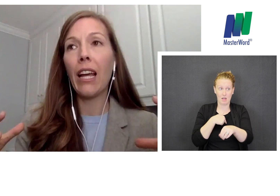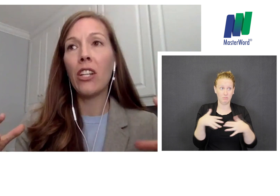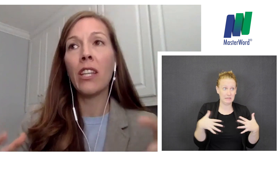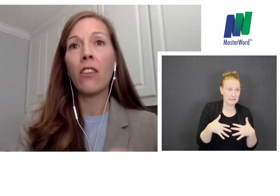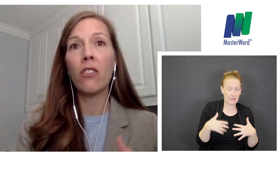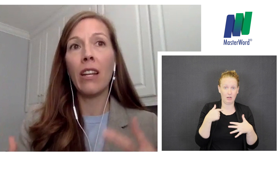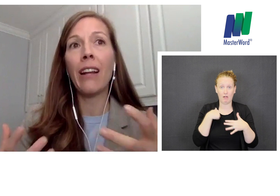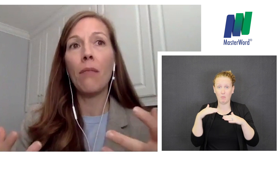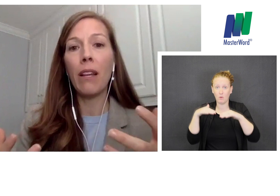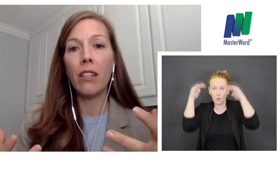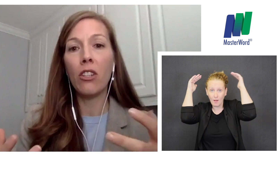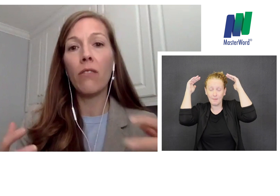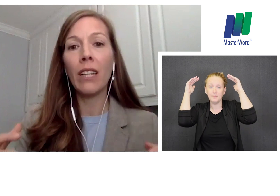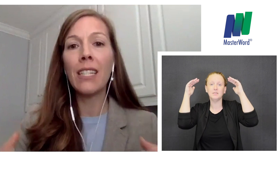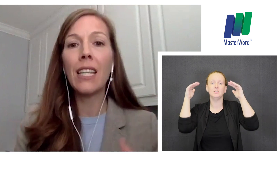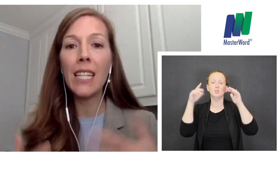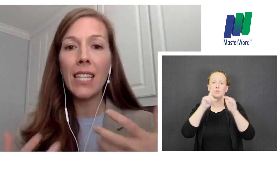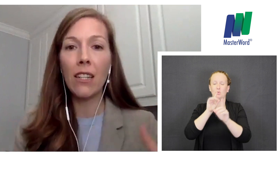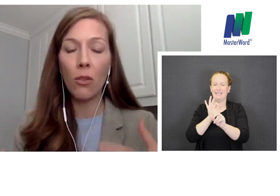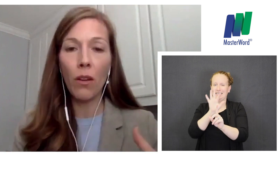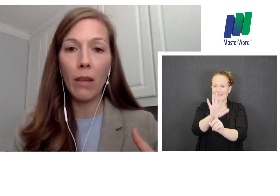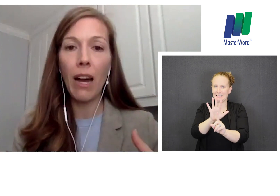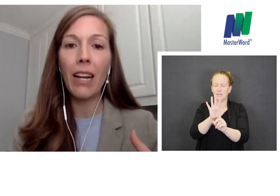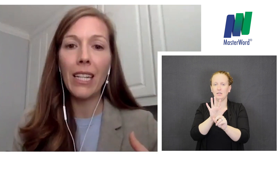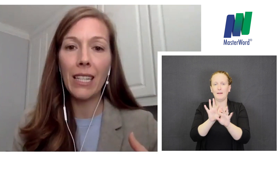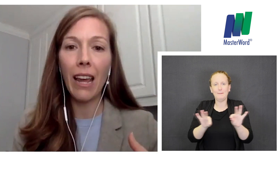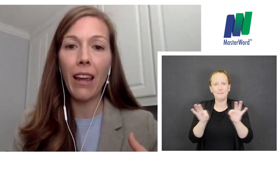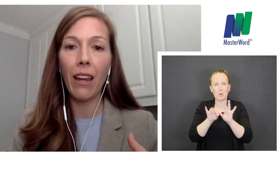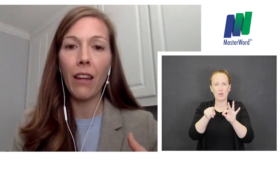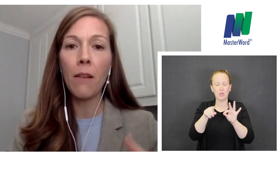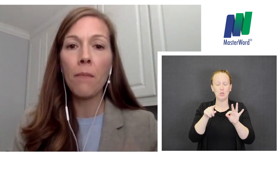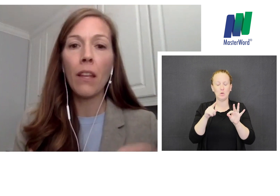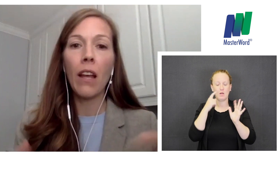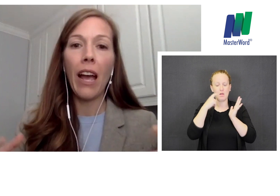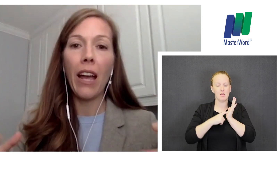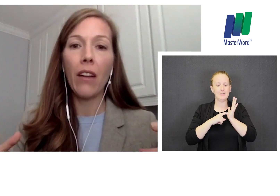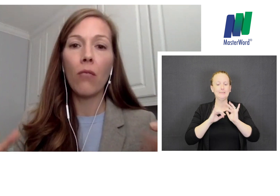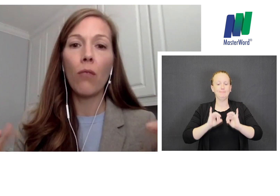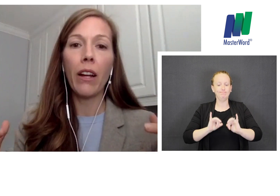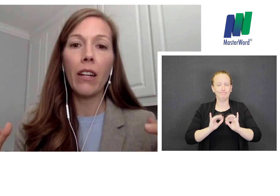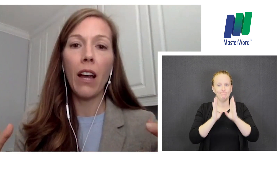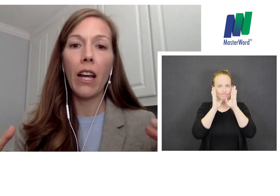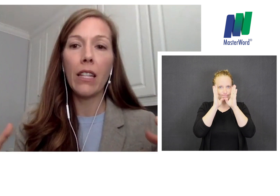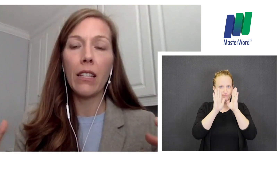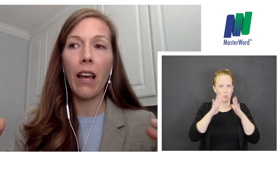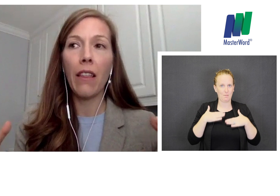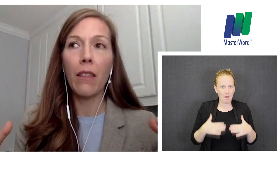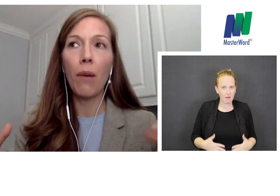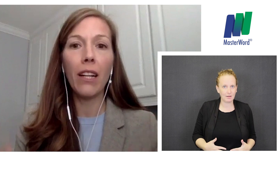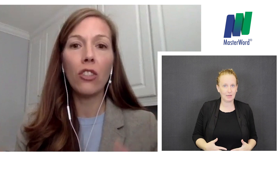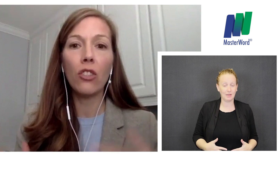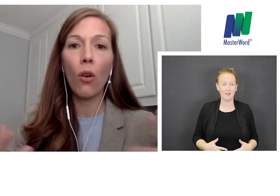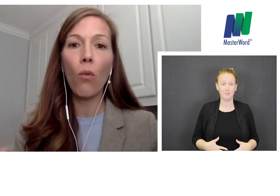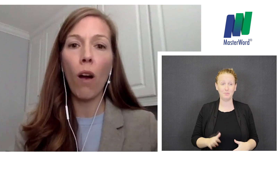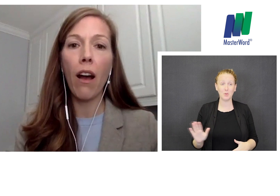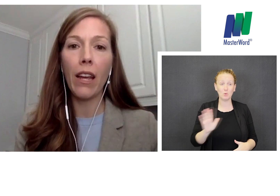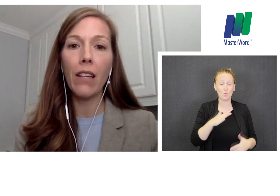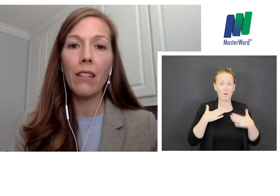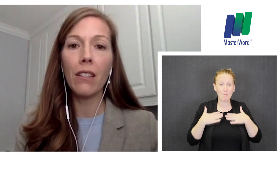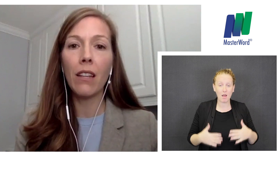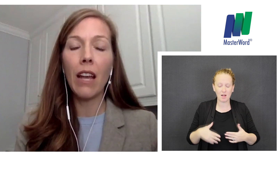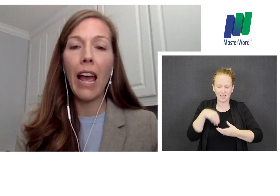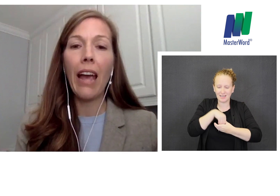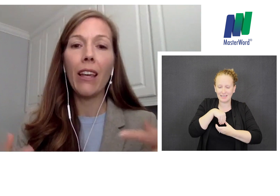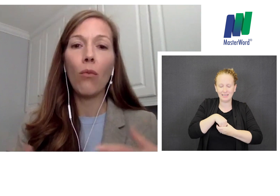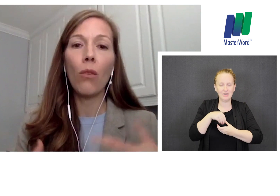And I just think there's an added message of, let's listen to what the body's saying and recognize that the body's so